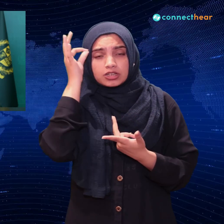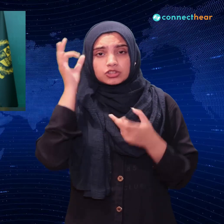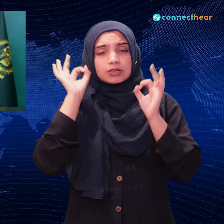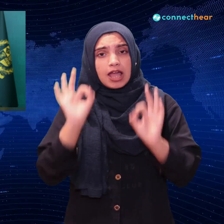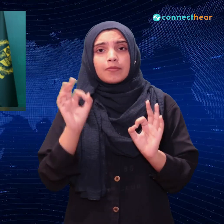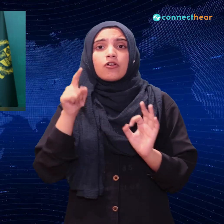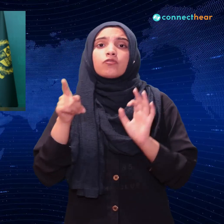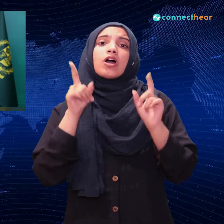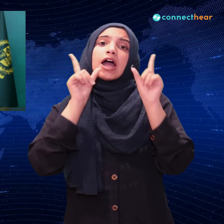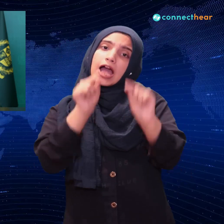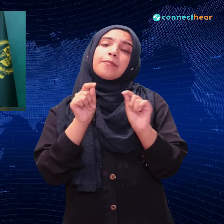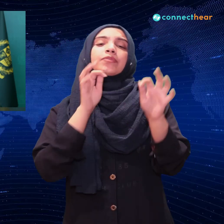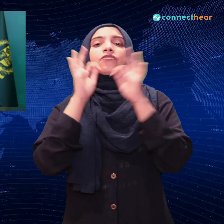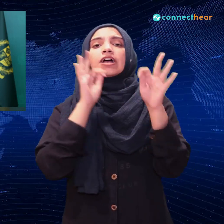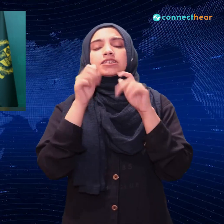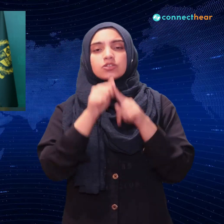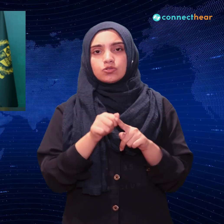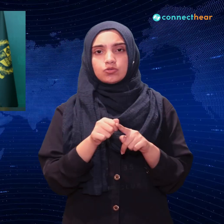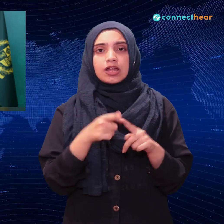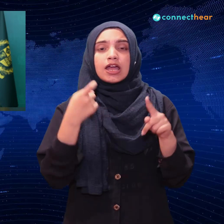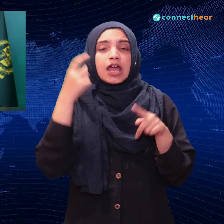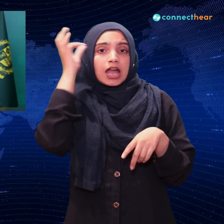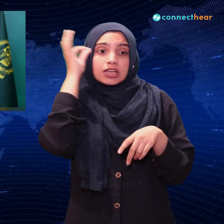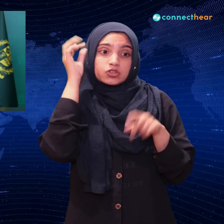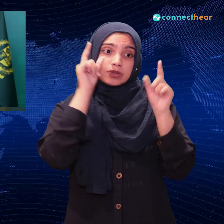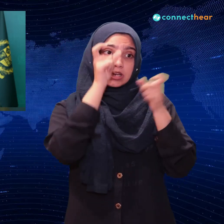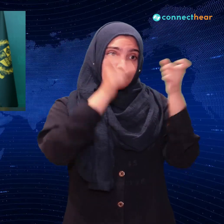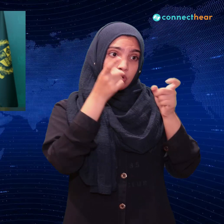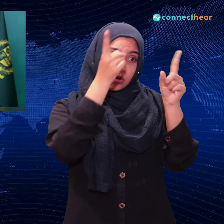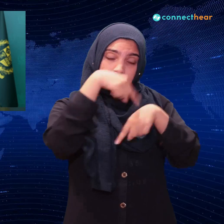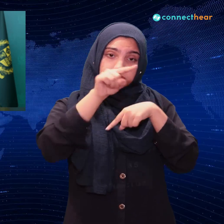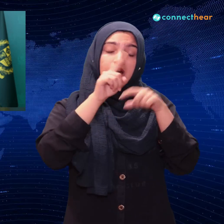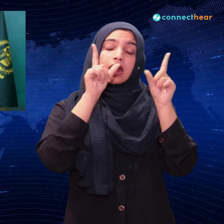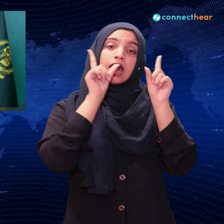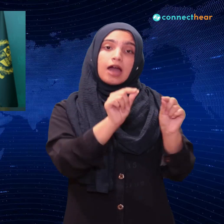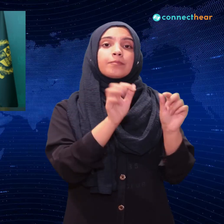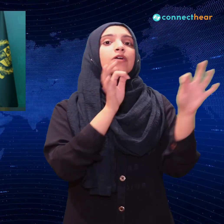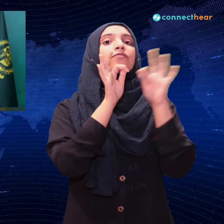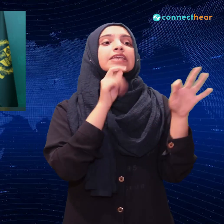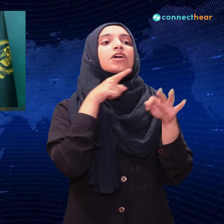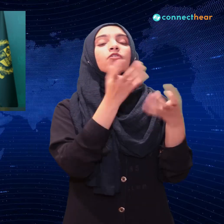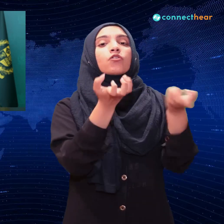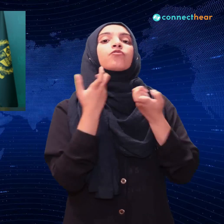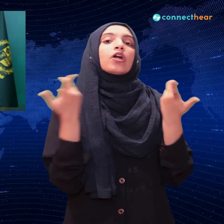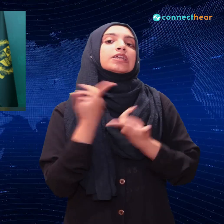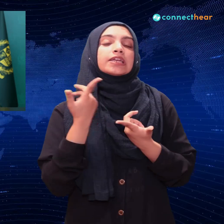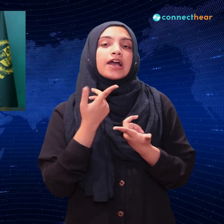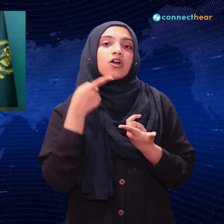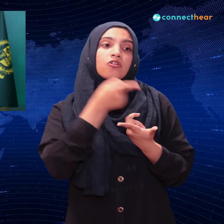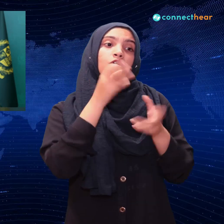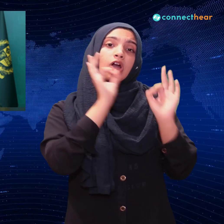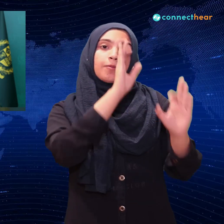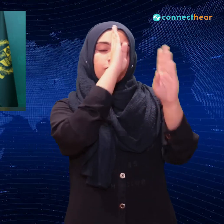should be decided by its people through a free and impartial plebiscite held under the